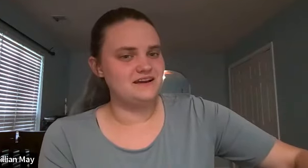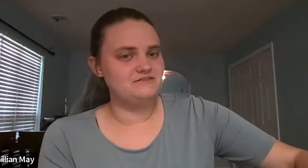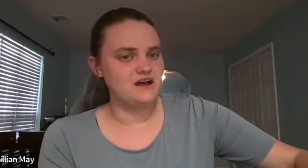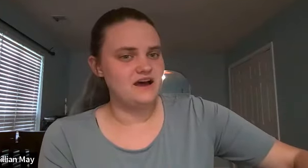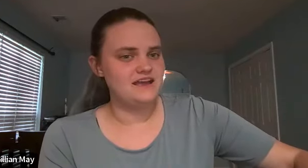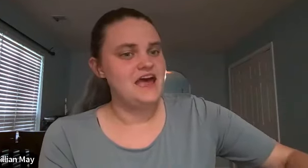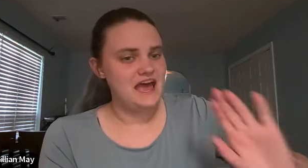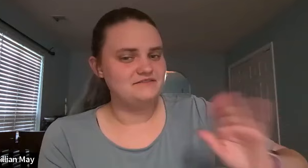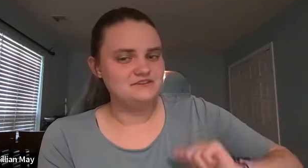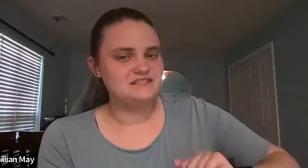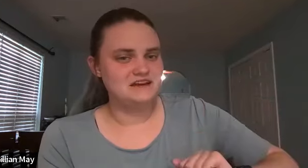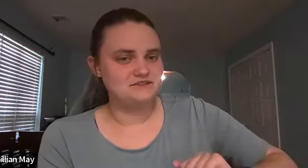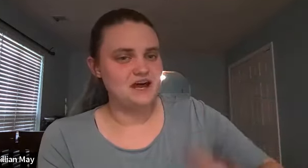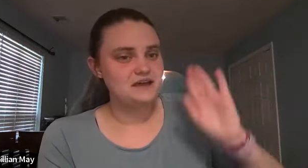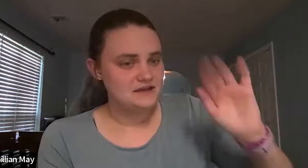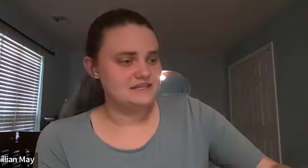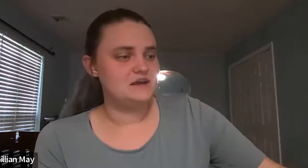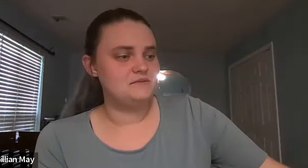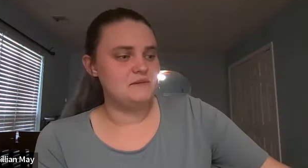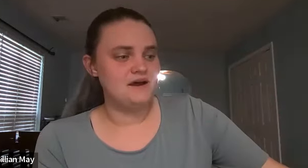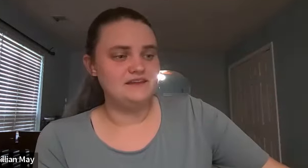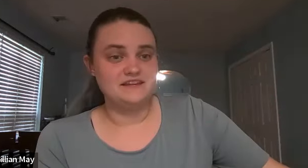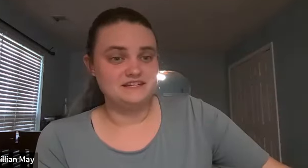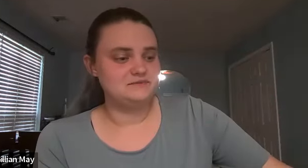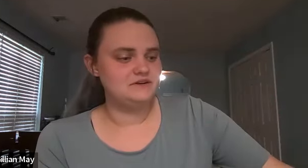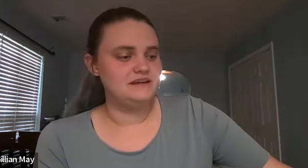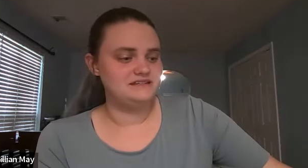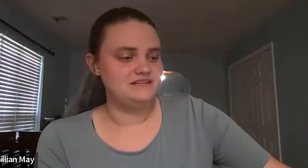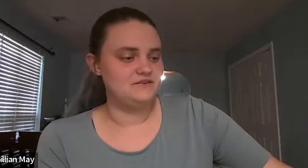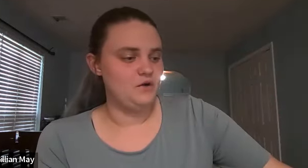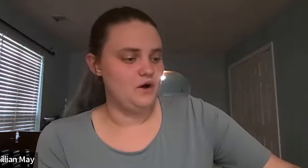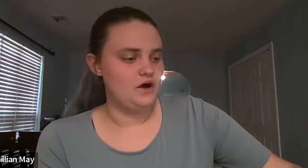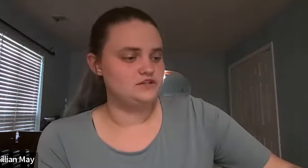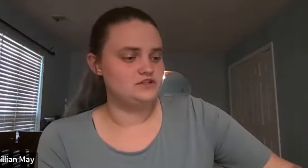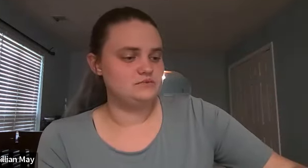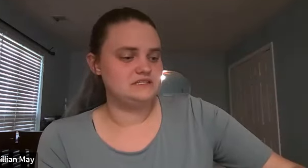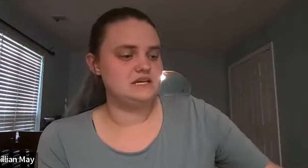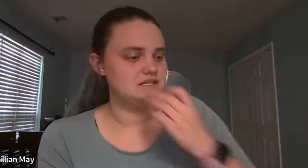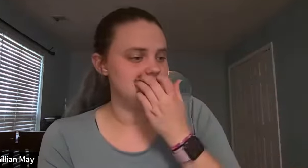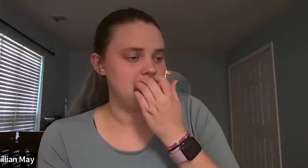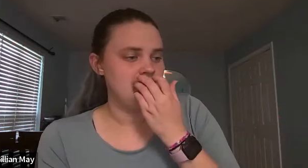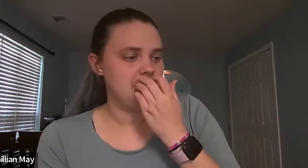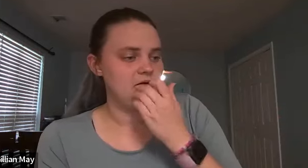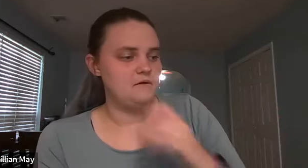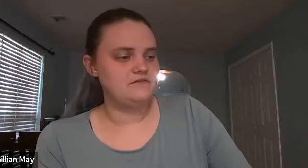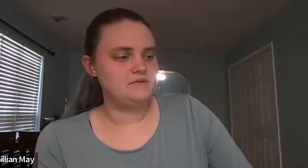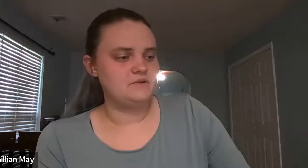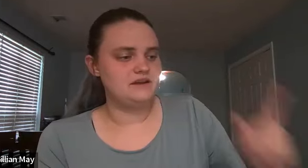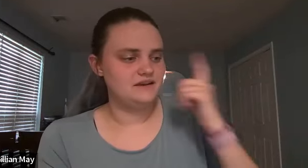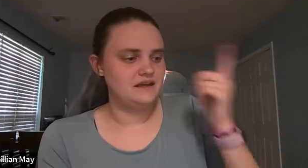for tie and I've used the sign for tie. Did it come to my mind and then disappear? It did 100% go away from my brain.